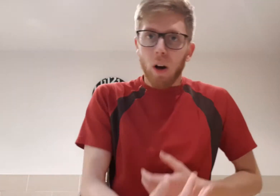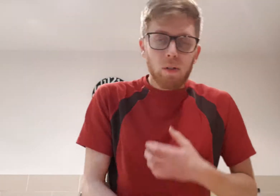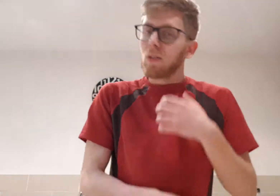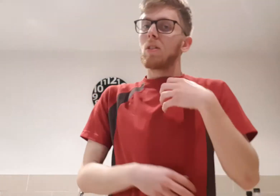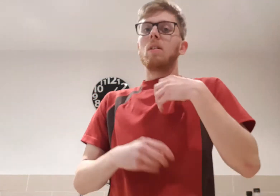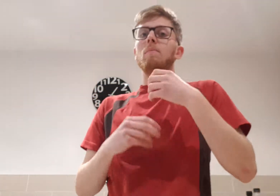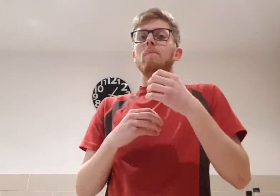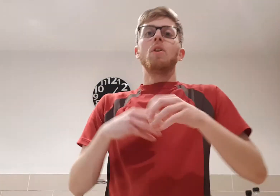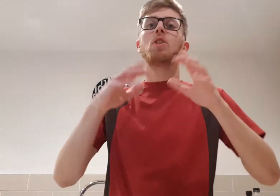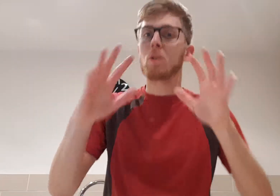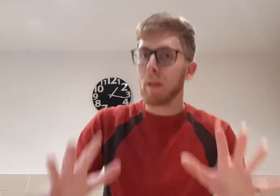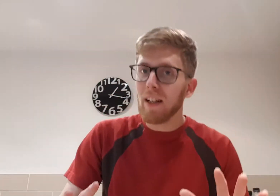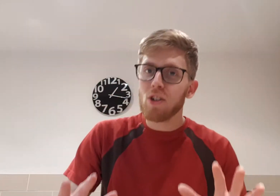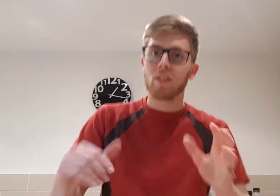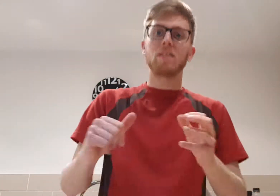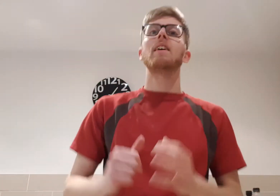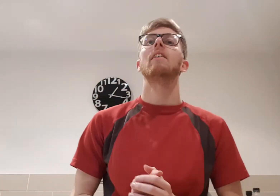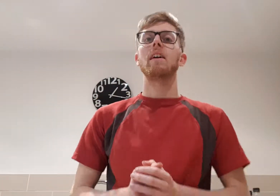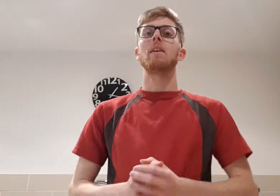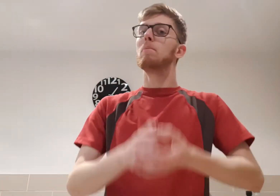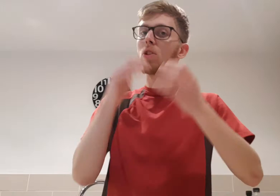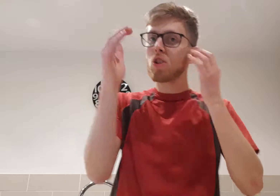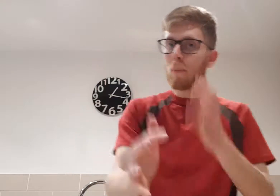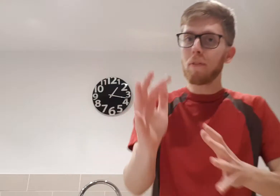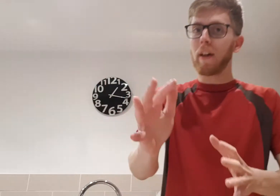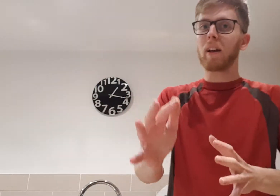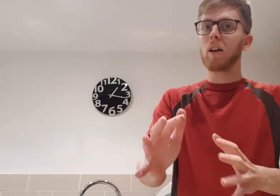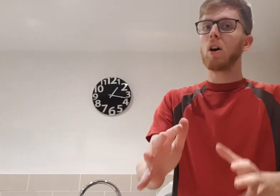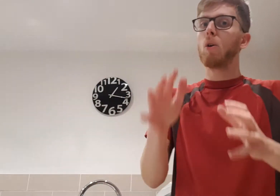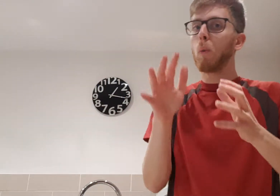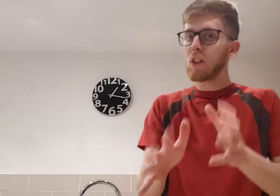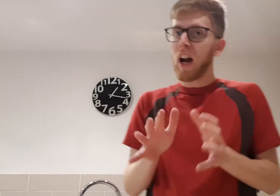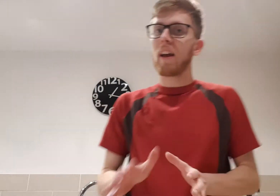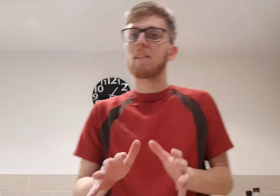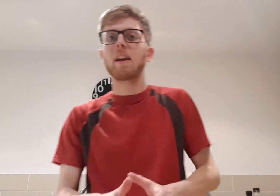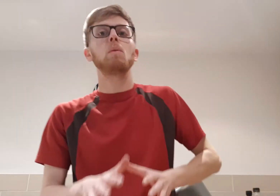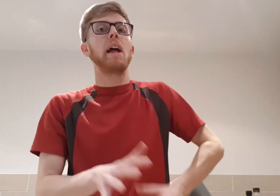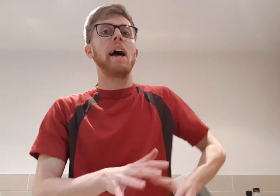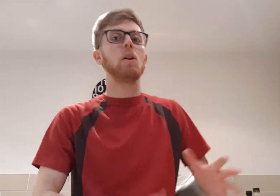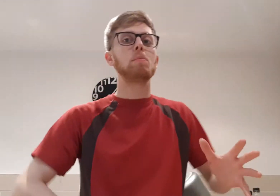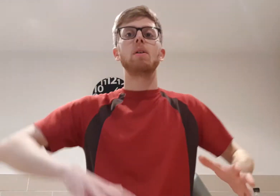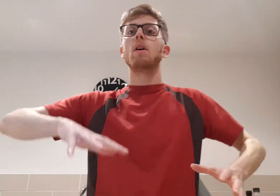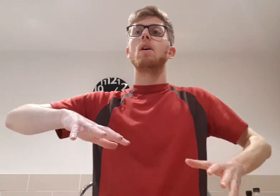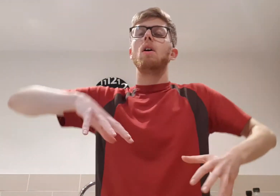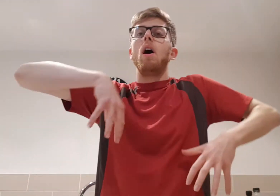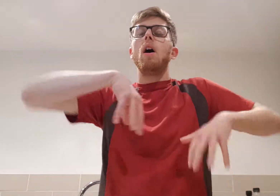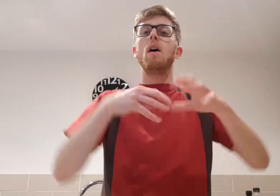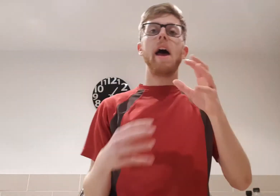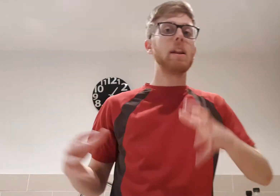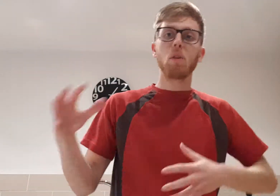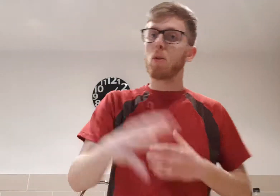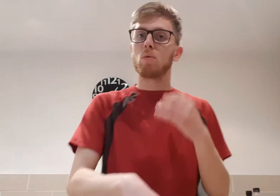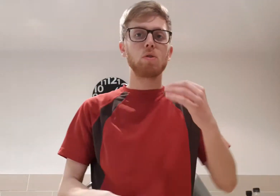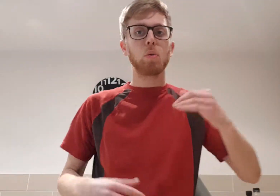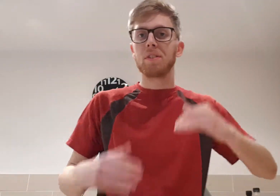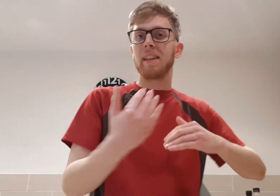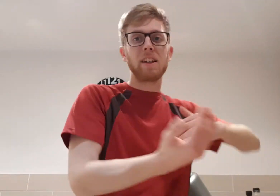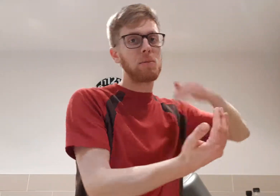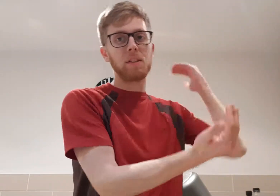anecdotes, not a speech necessarily, but just something which I think will help anyone who just wants to take something to the